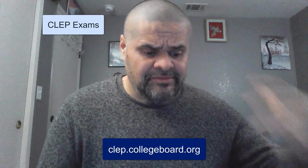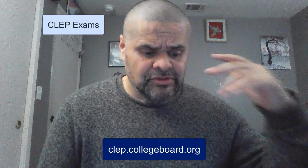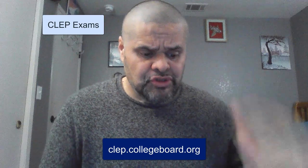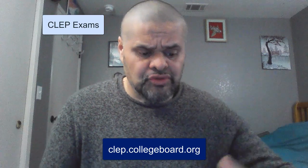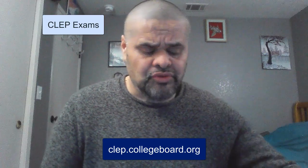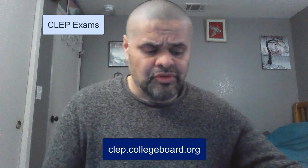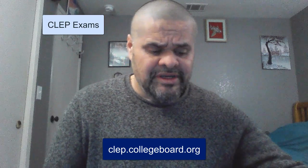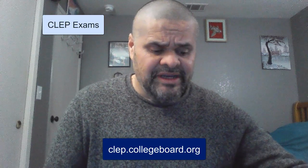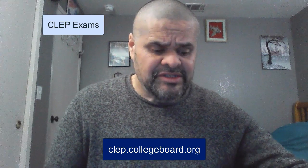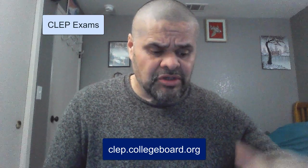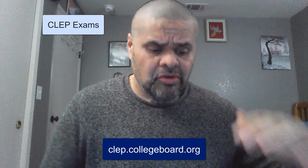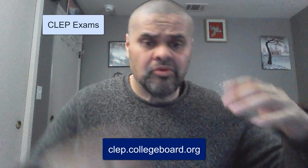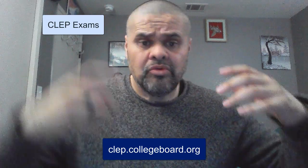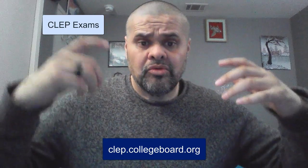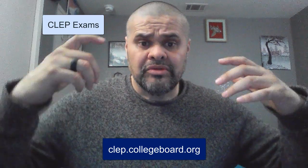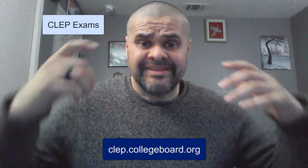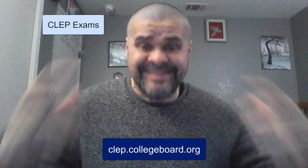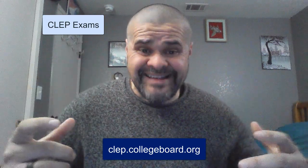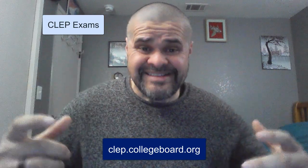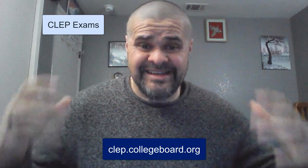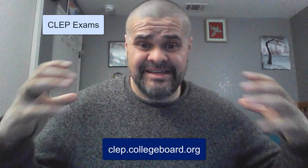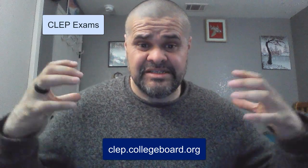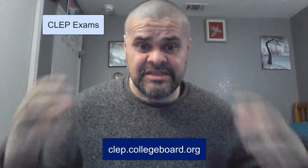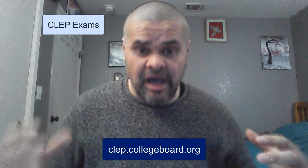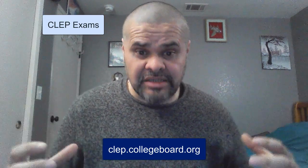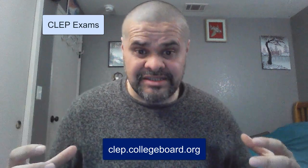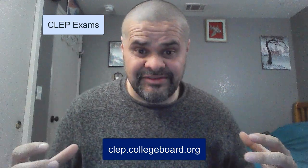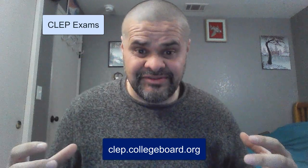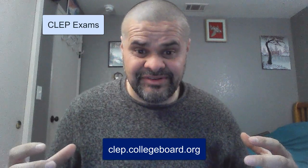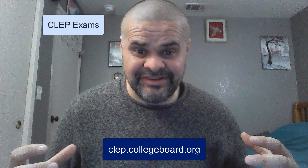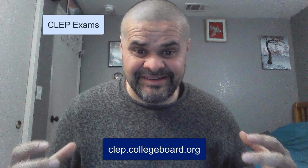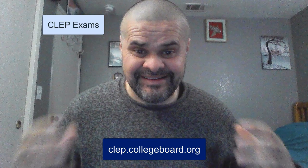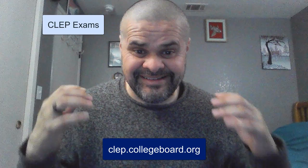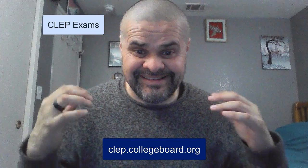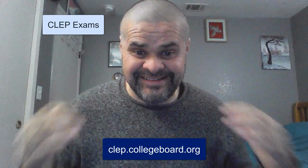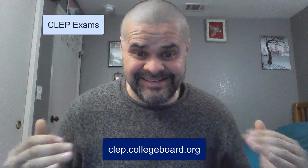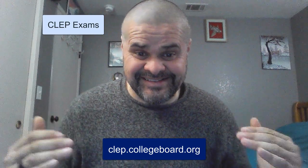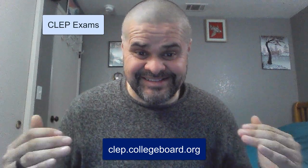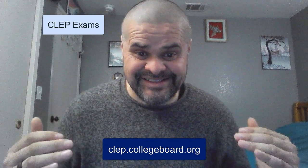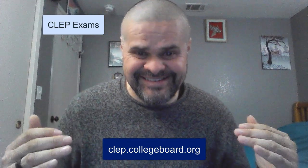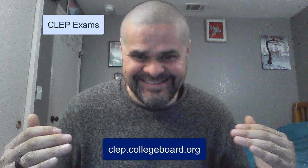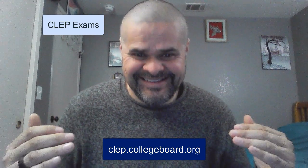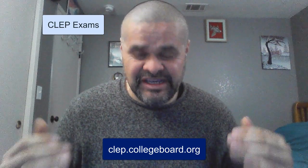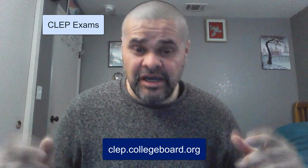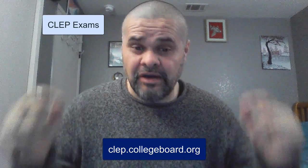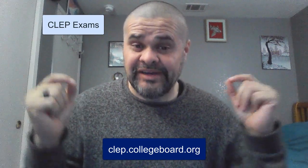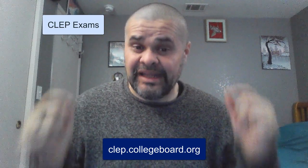level 2. And so that's an exhaustive list of